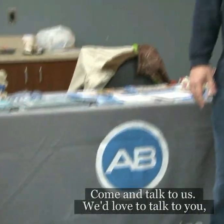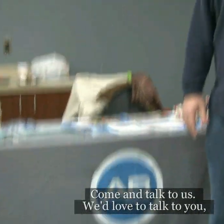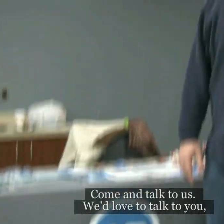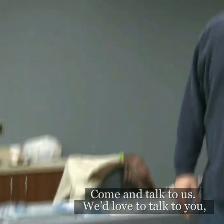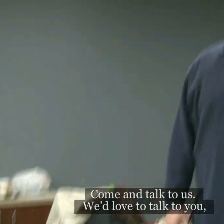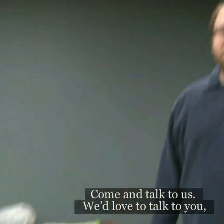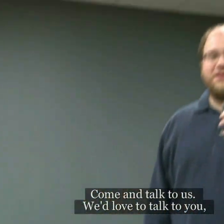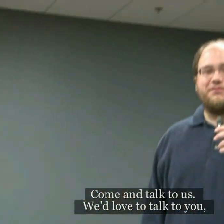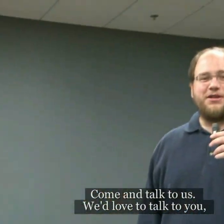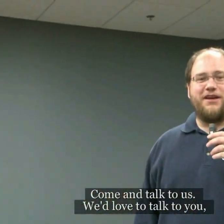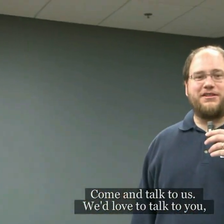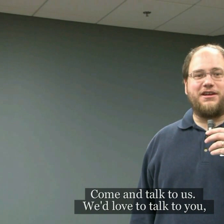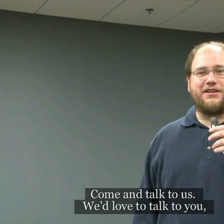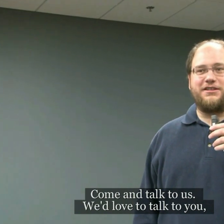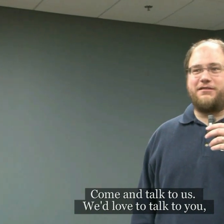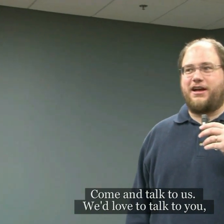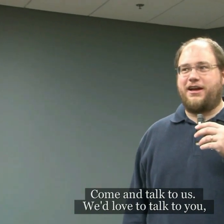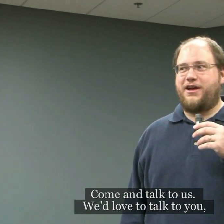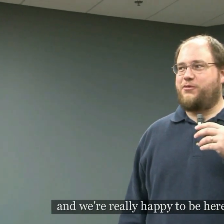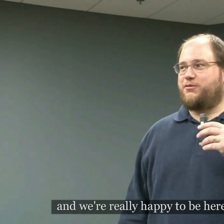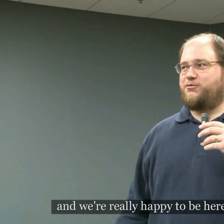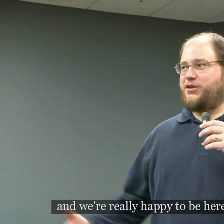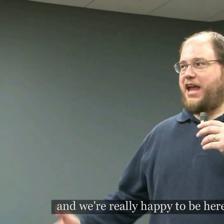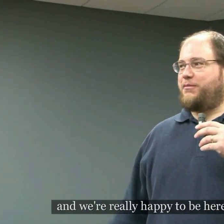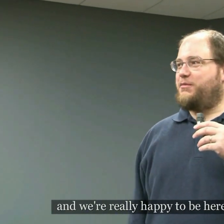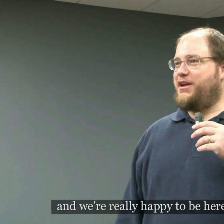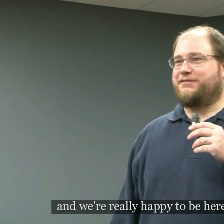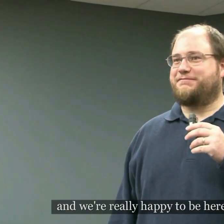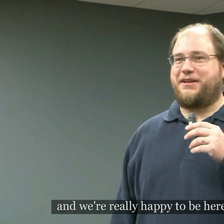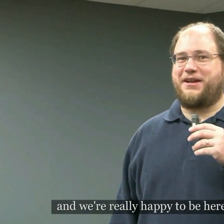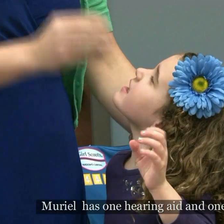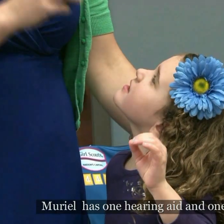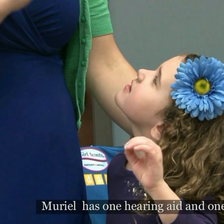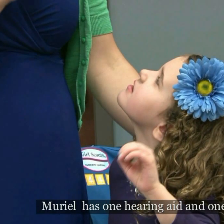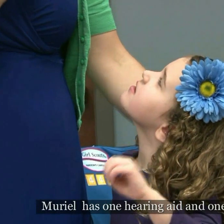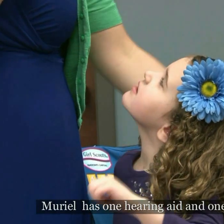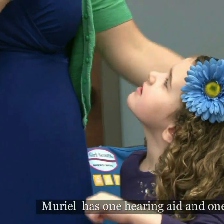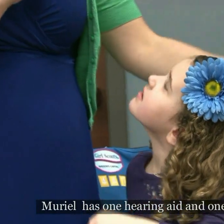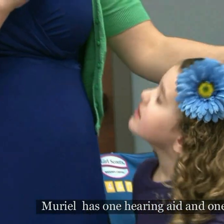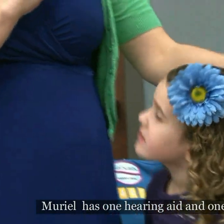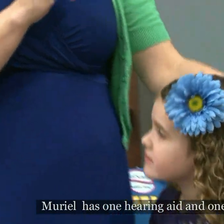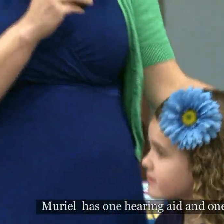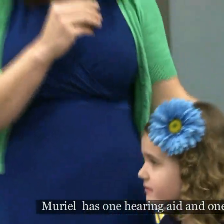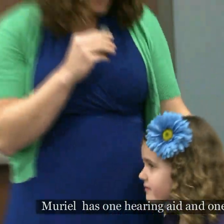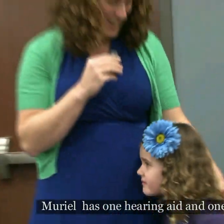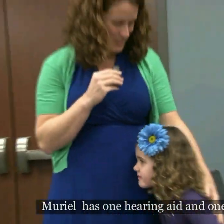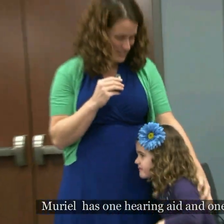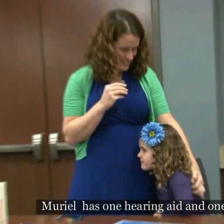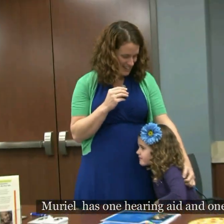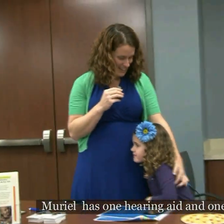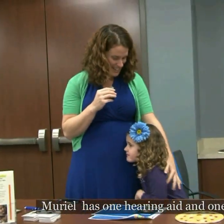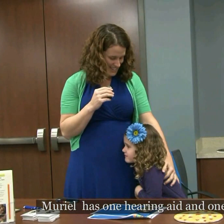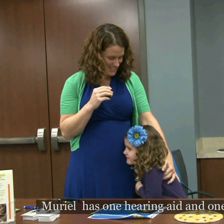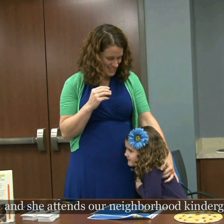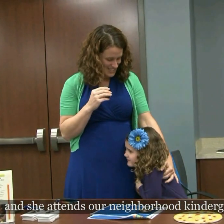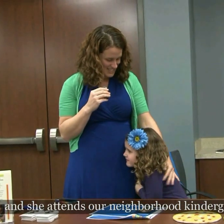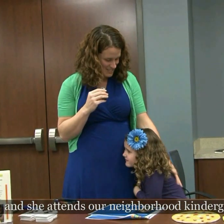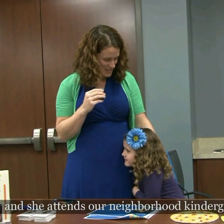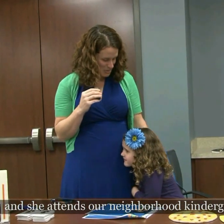Come and talk to us. We'd love to talk to you. We're really happy to be here. Mariel has one hearing aid and one CI, and she attends our